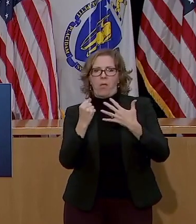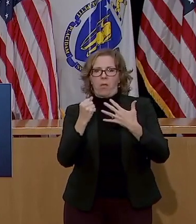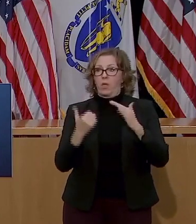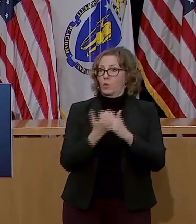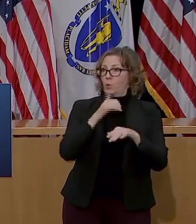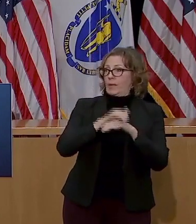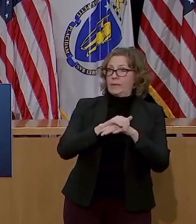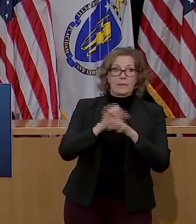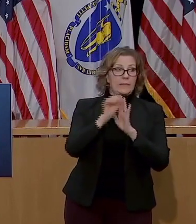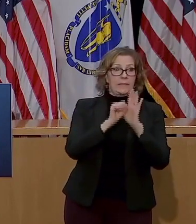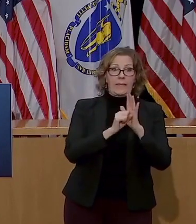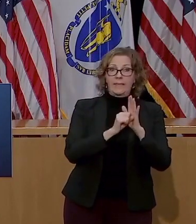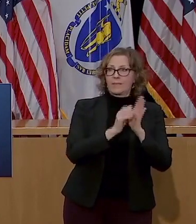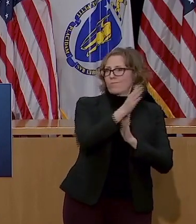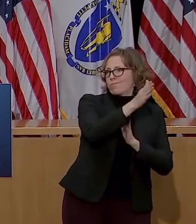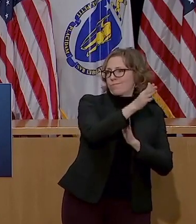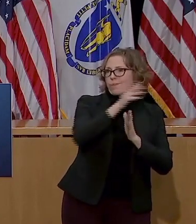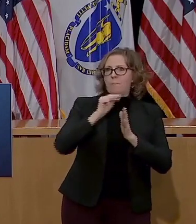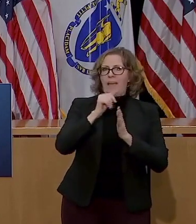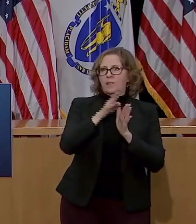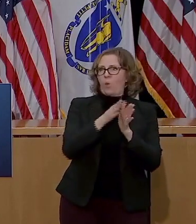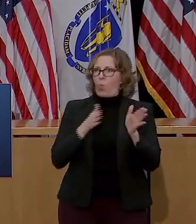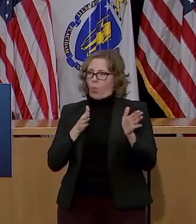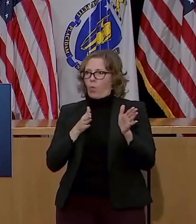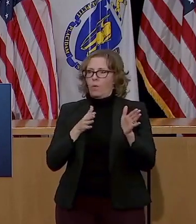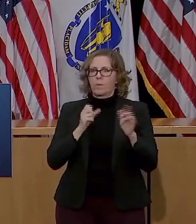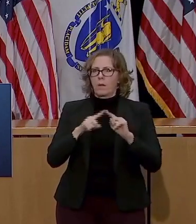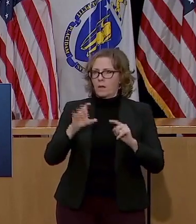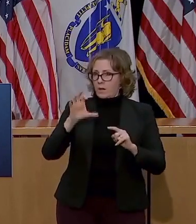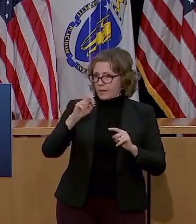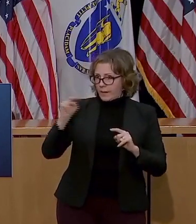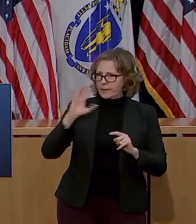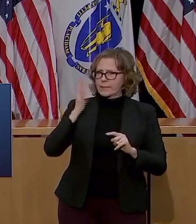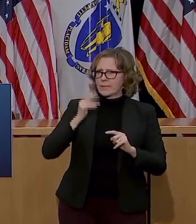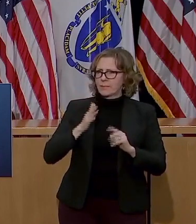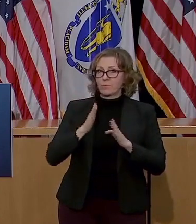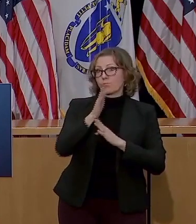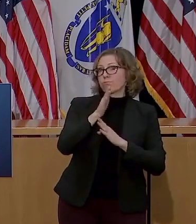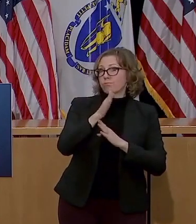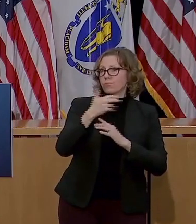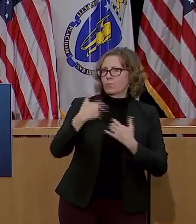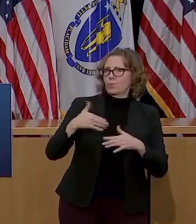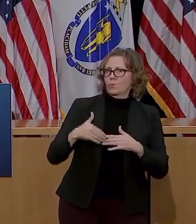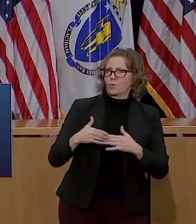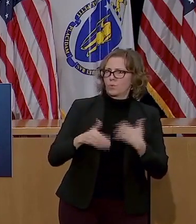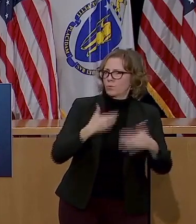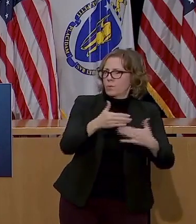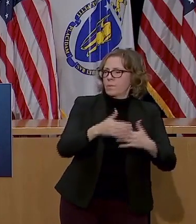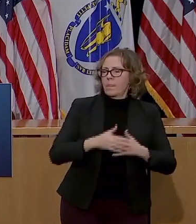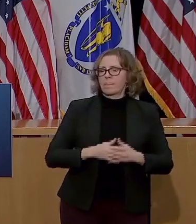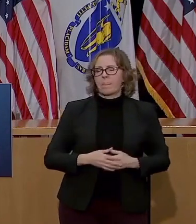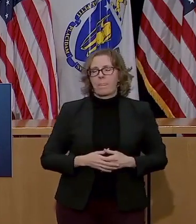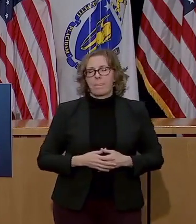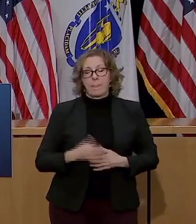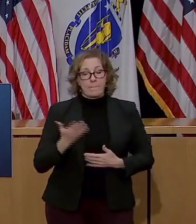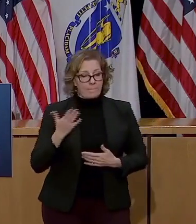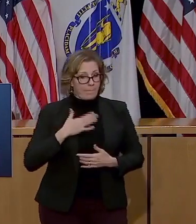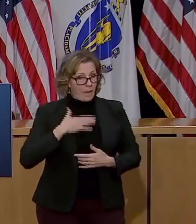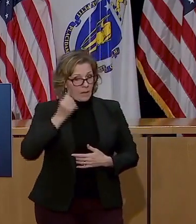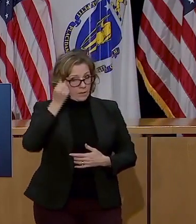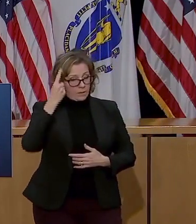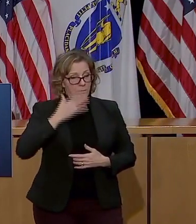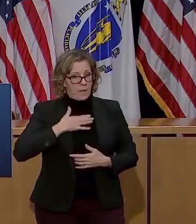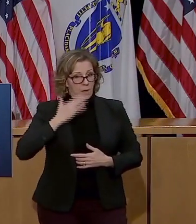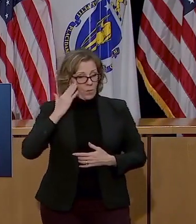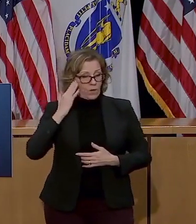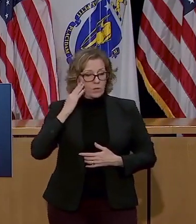but Connecticut seems to be a standout in terms of how well they're doing. Connecticut, to the best of my knowledge, did not put in their initial priorities